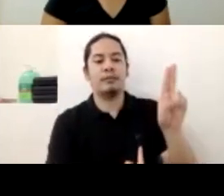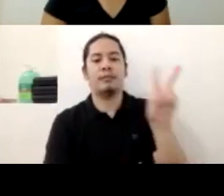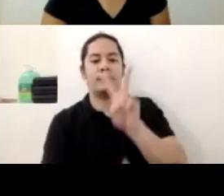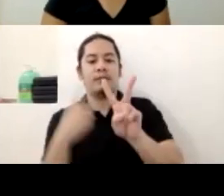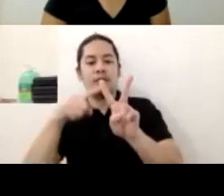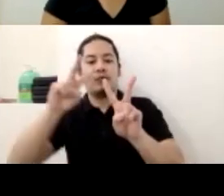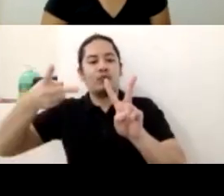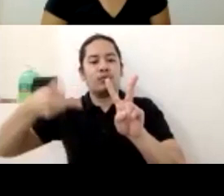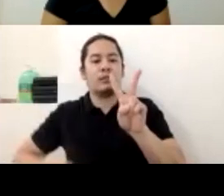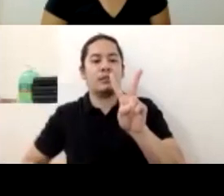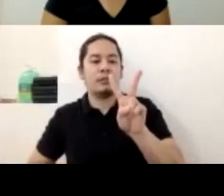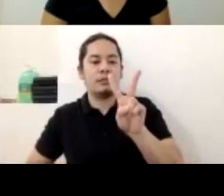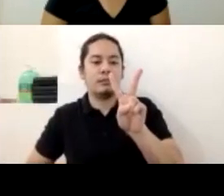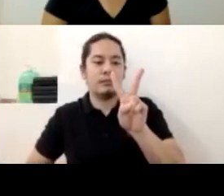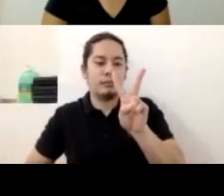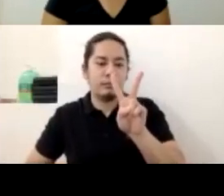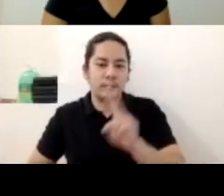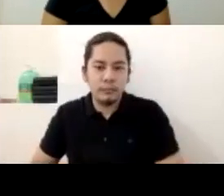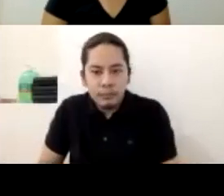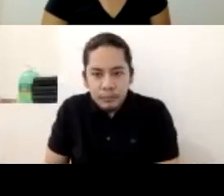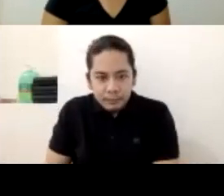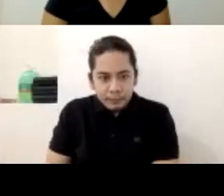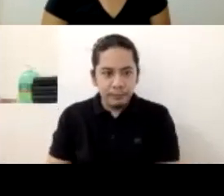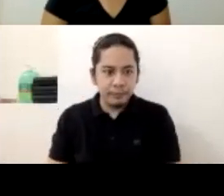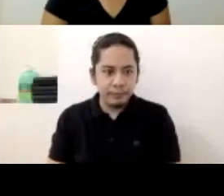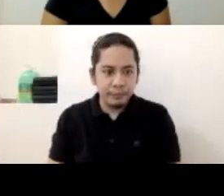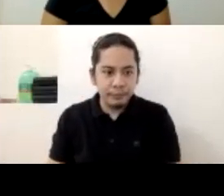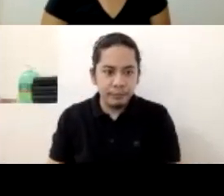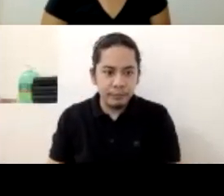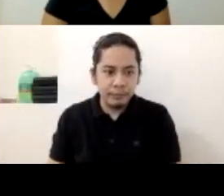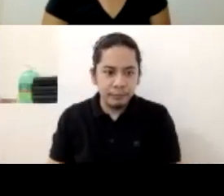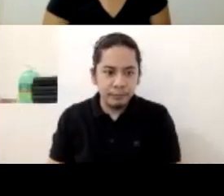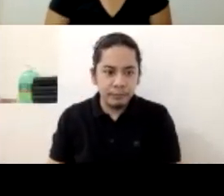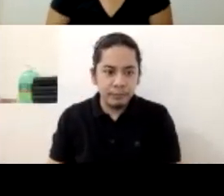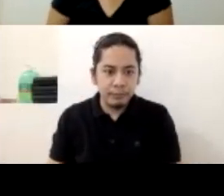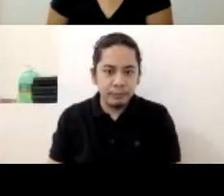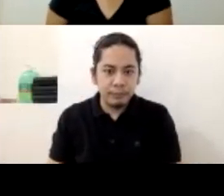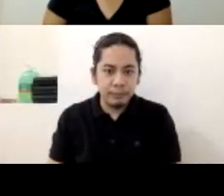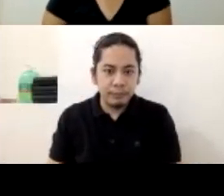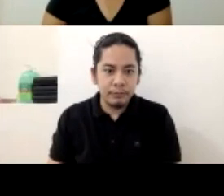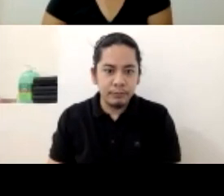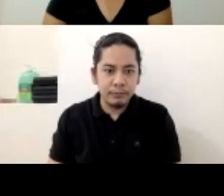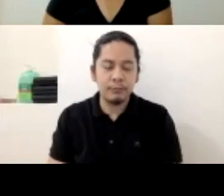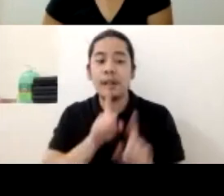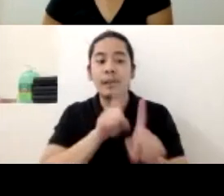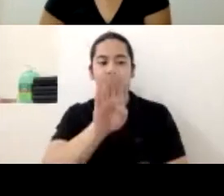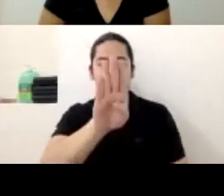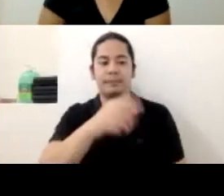compared to the hand shape V, the U goes before B, or V rather.